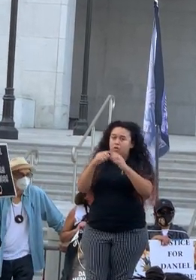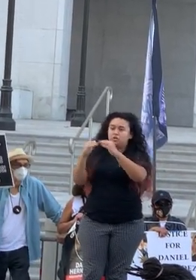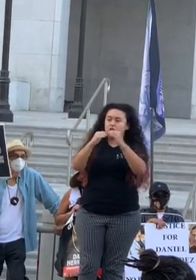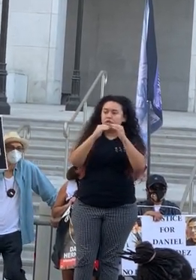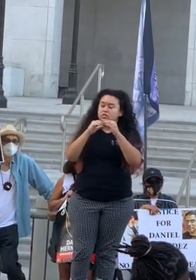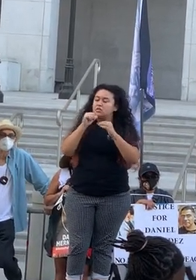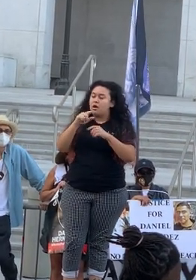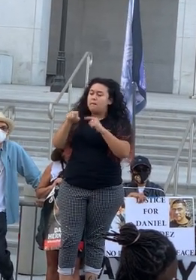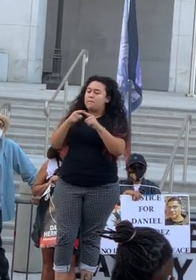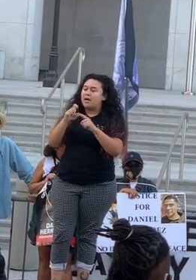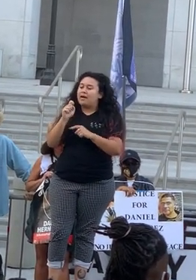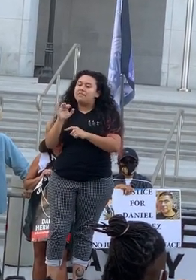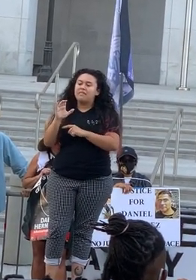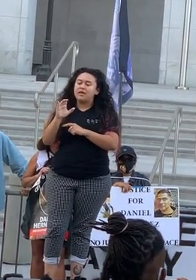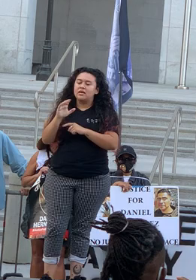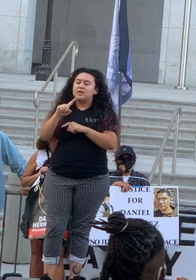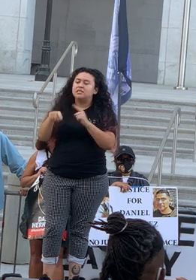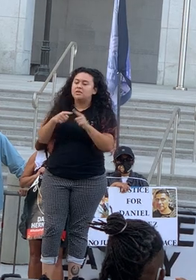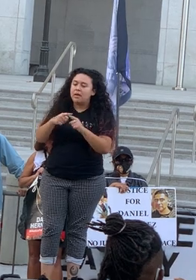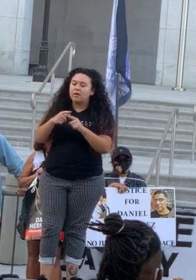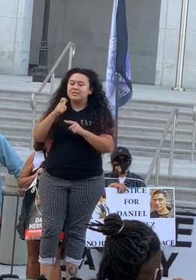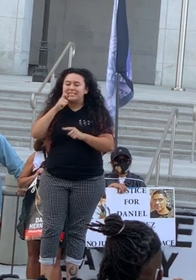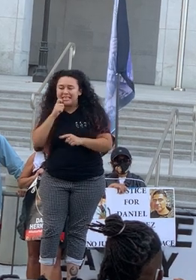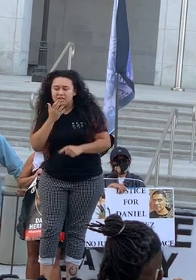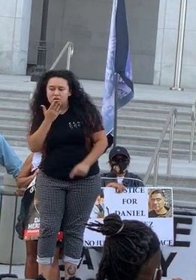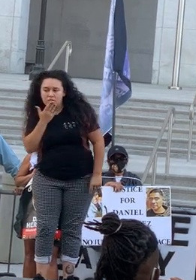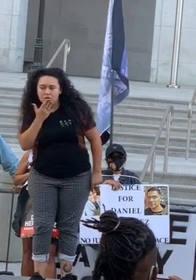ethics. Class and color, that's it.